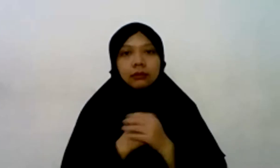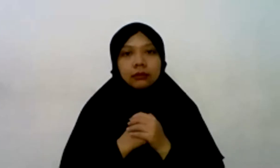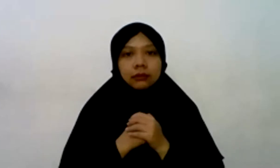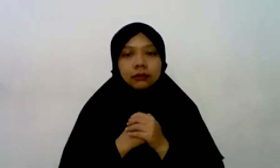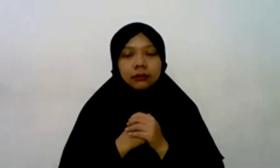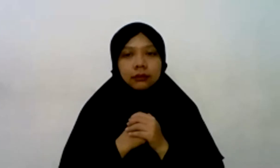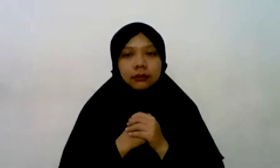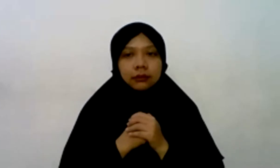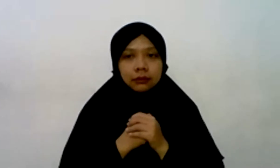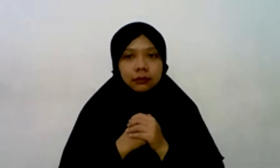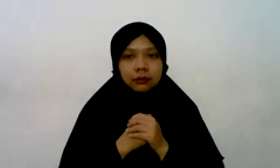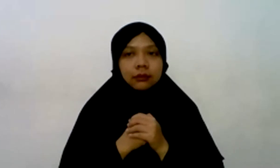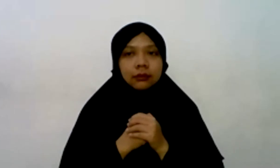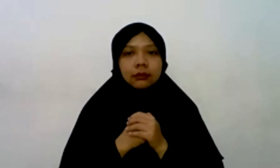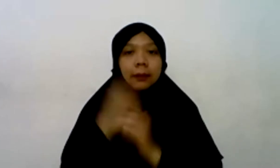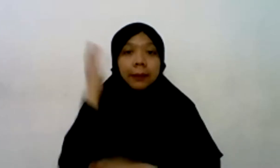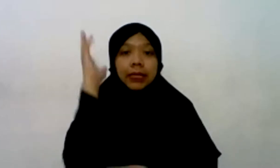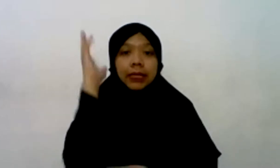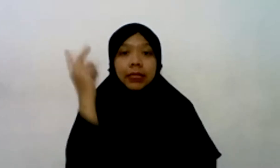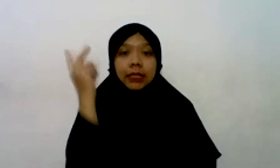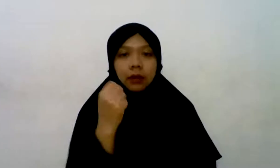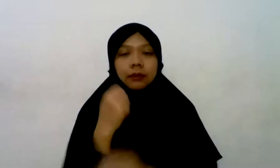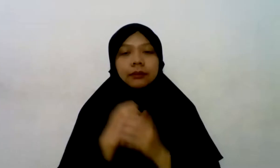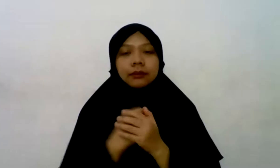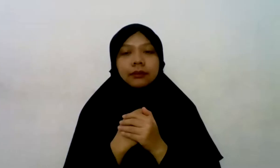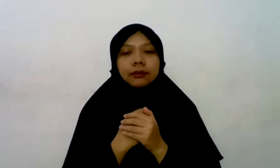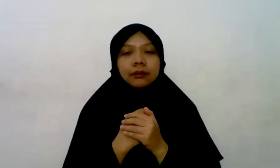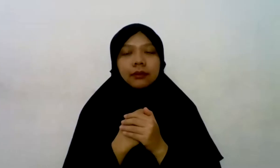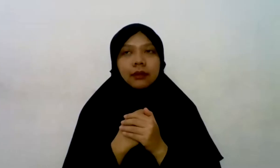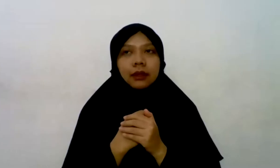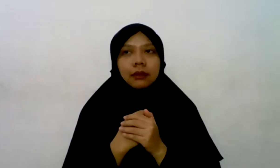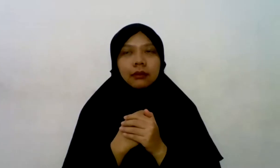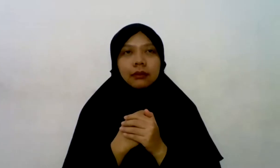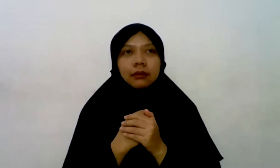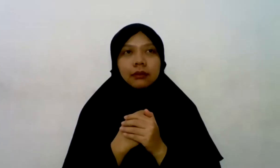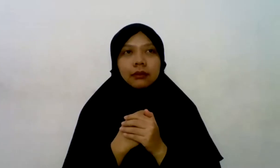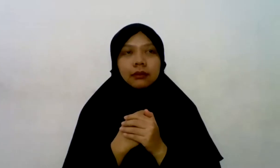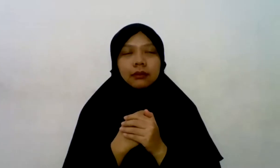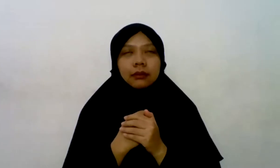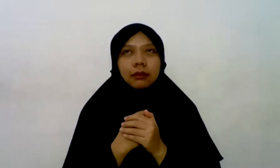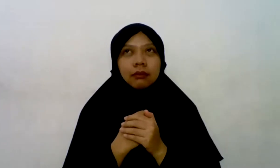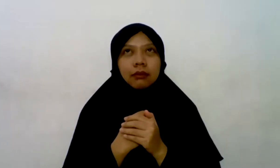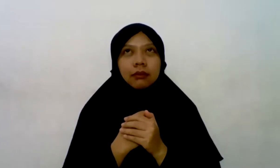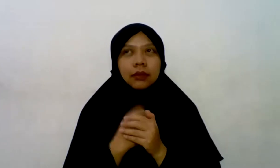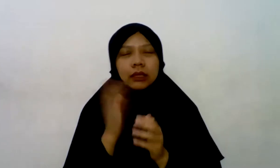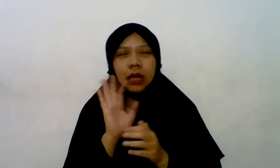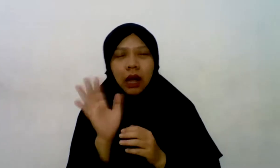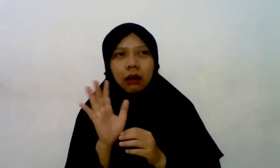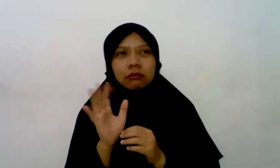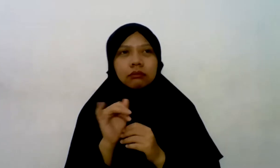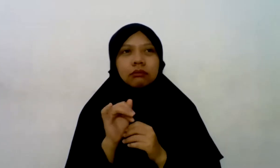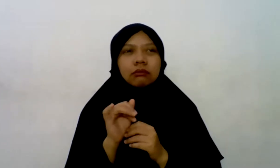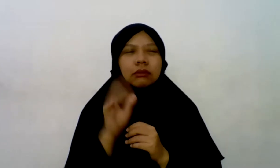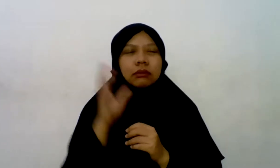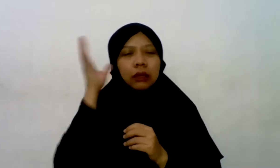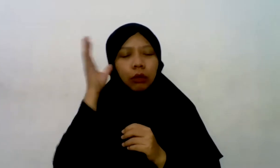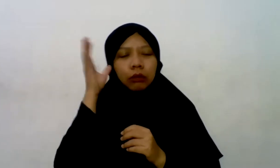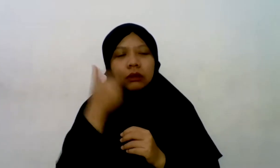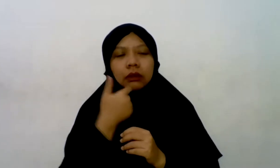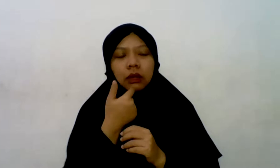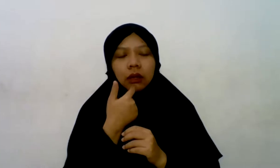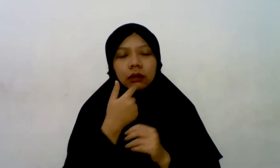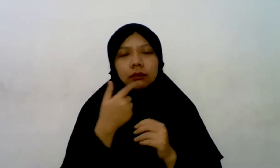second speakers. So I didn't hear much about the findings about the prevention of